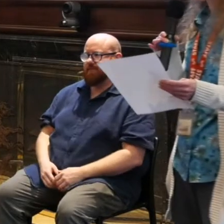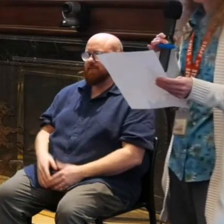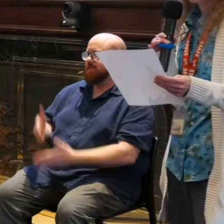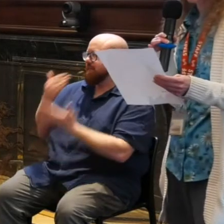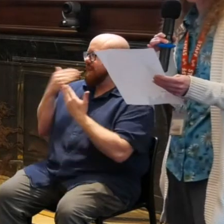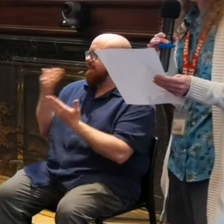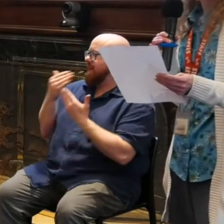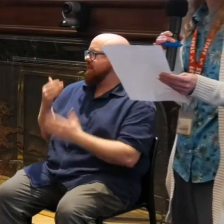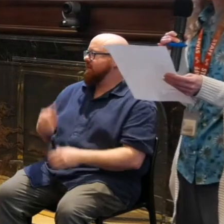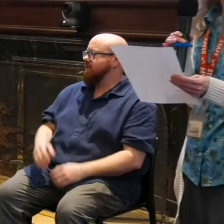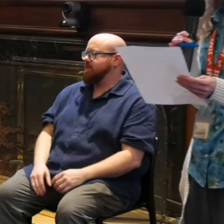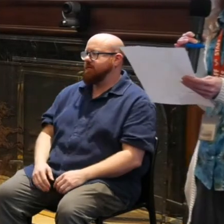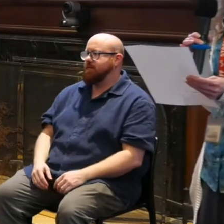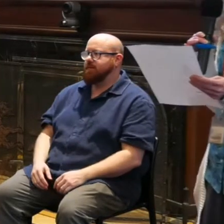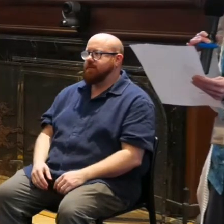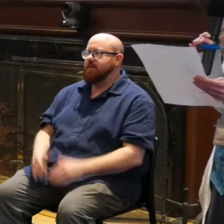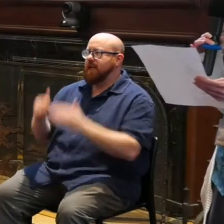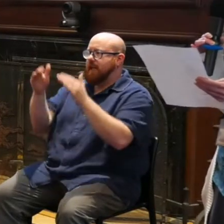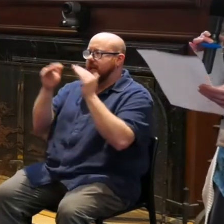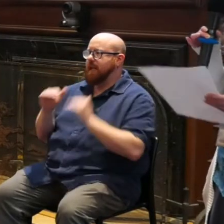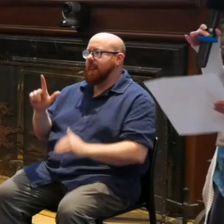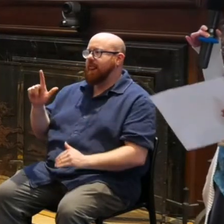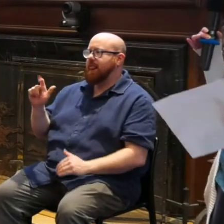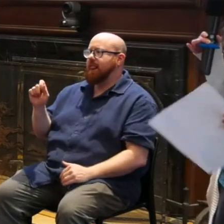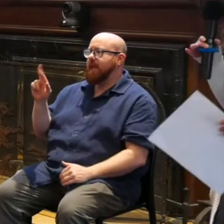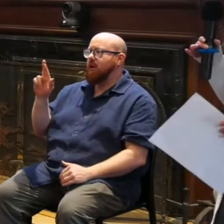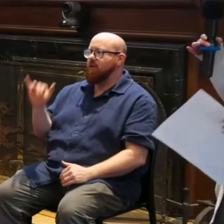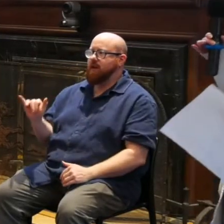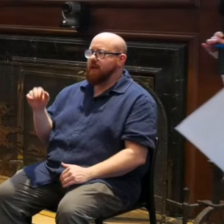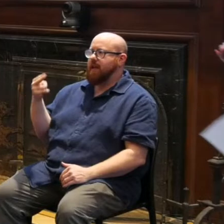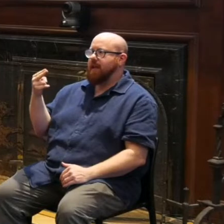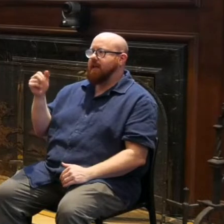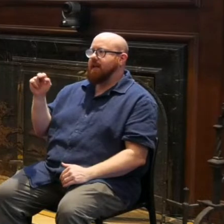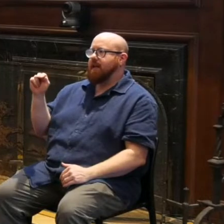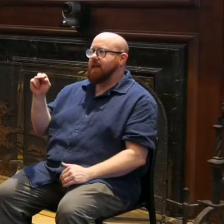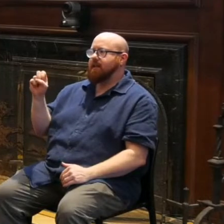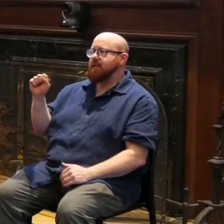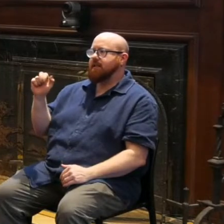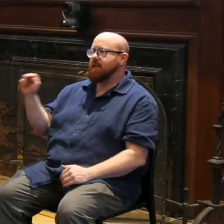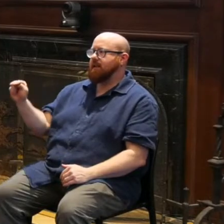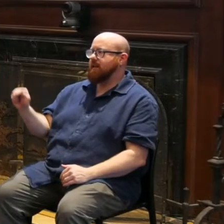Thank you, Brian. Next up, Larry Henson.